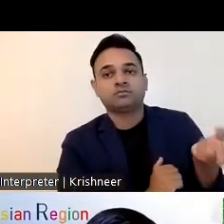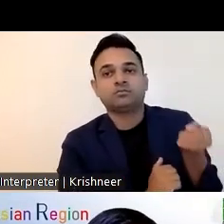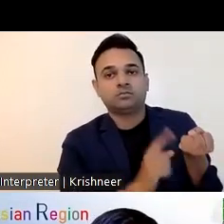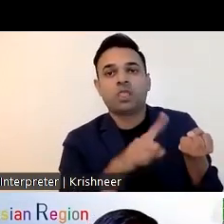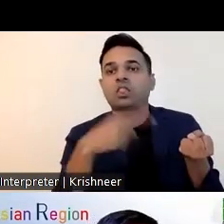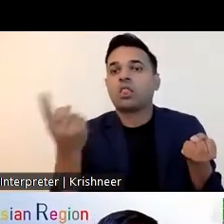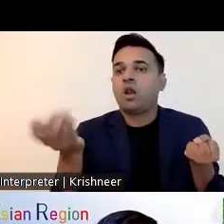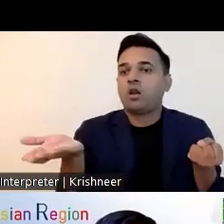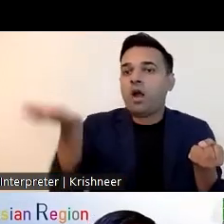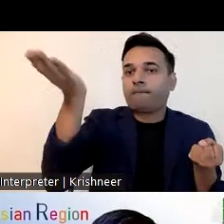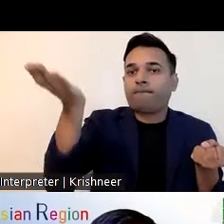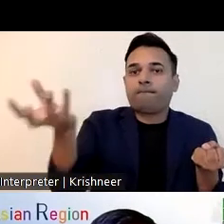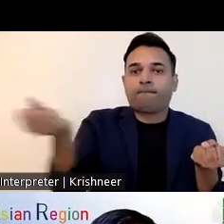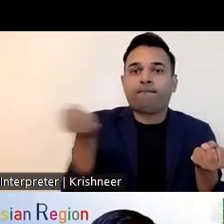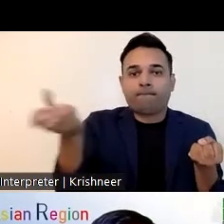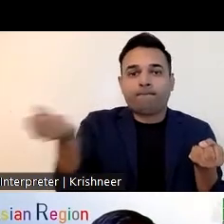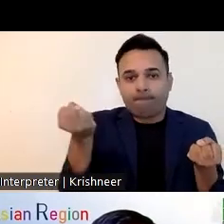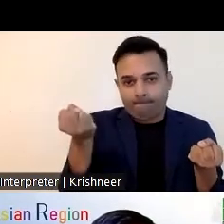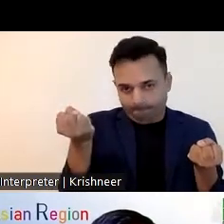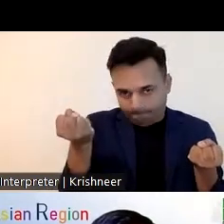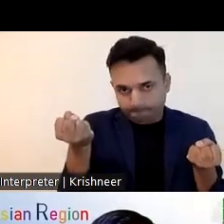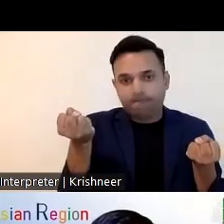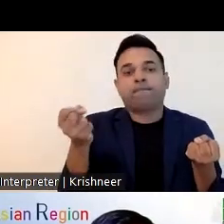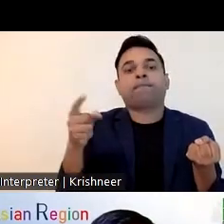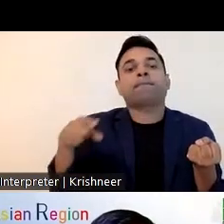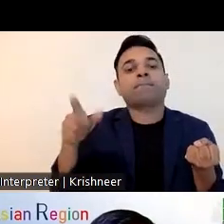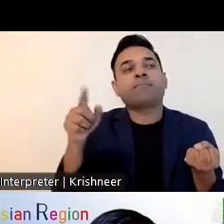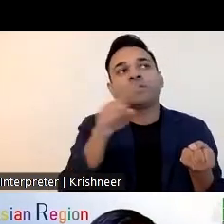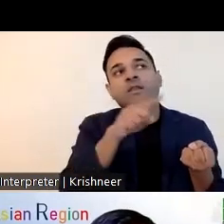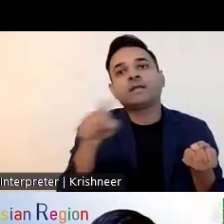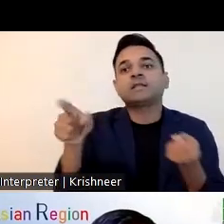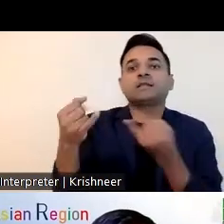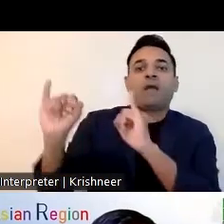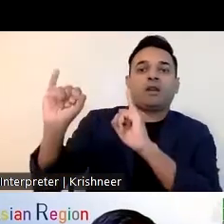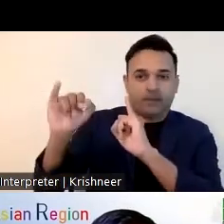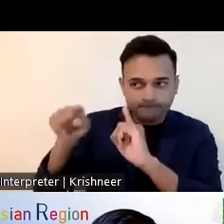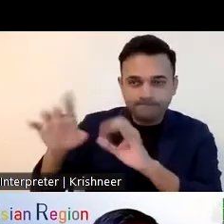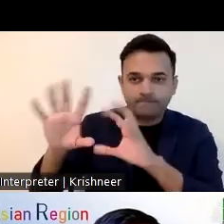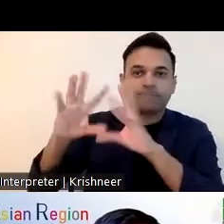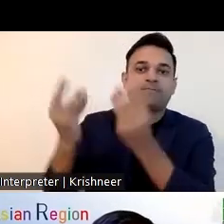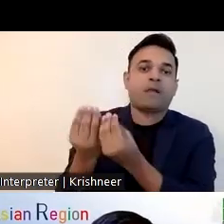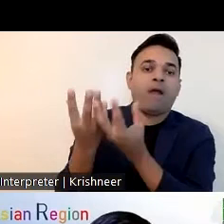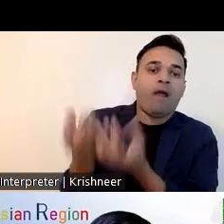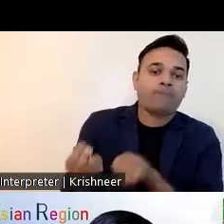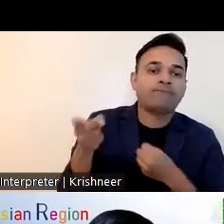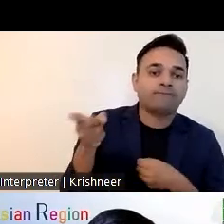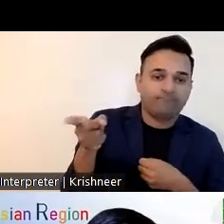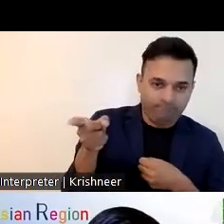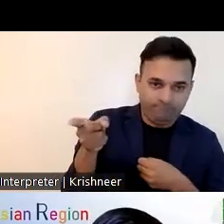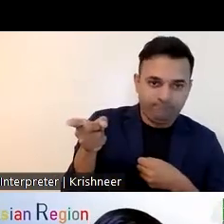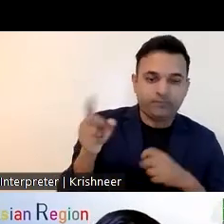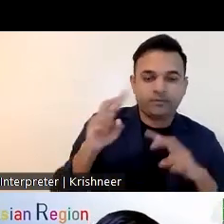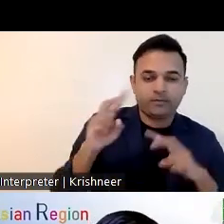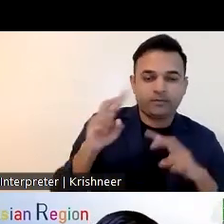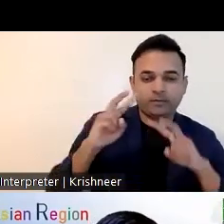36.4% people person with disabilities were employed, while 54.6% person with disabilities are